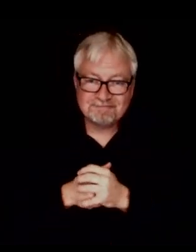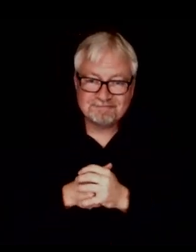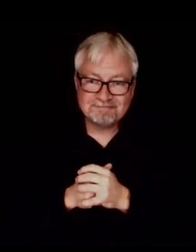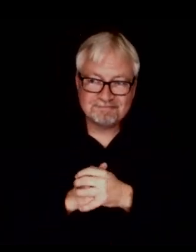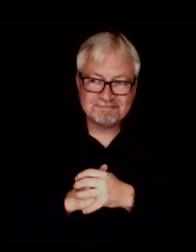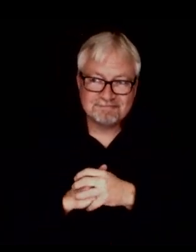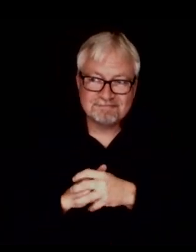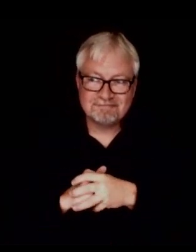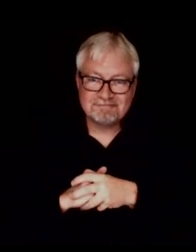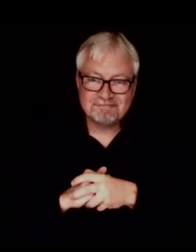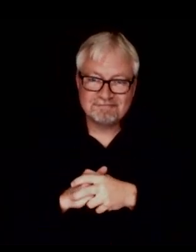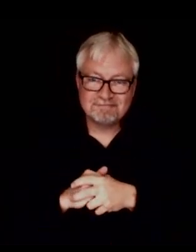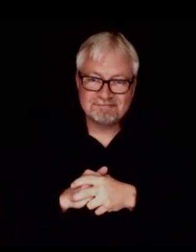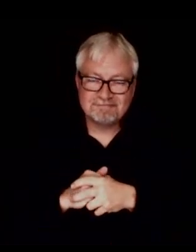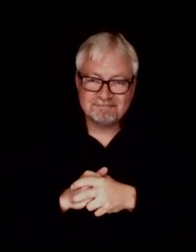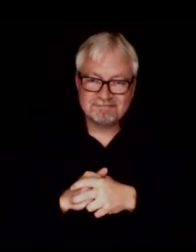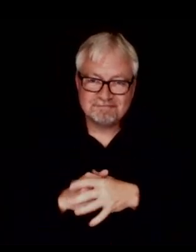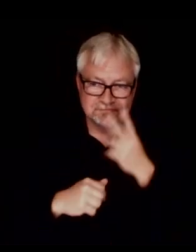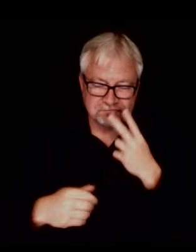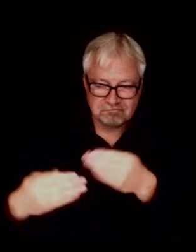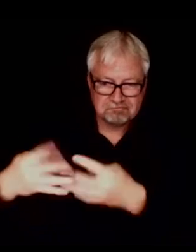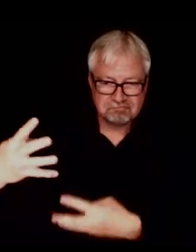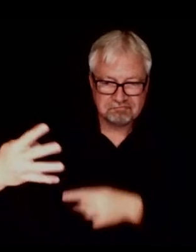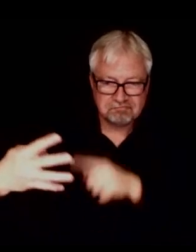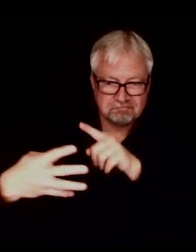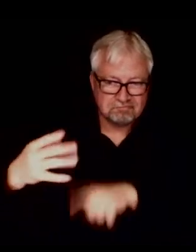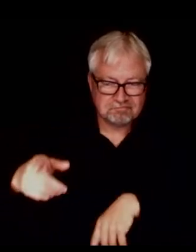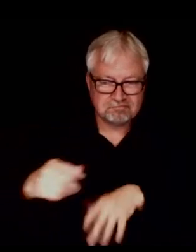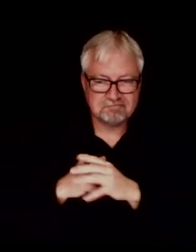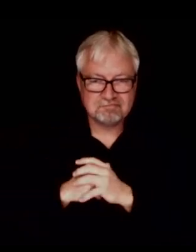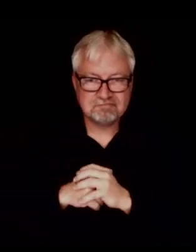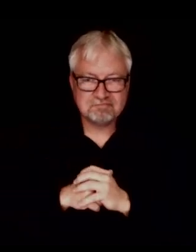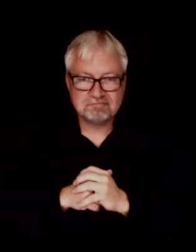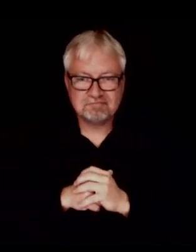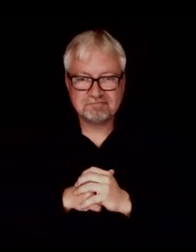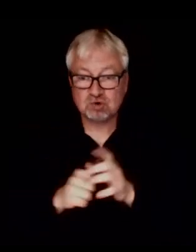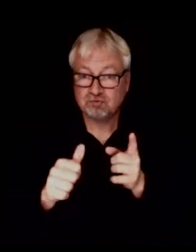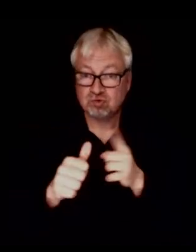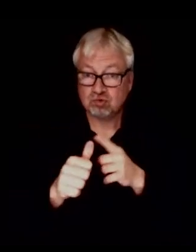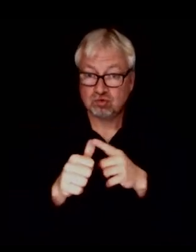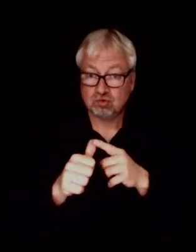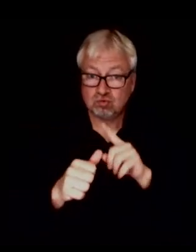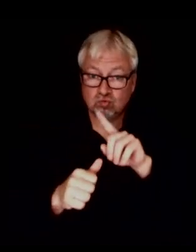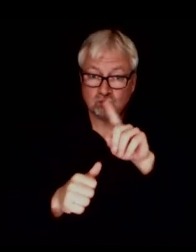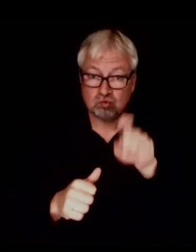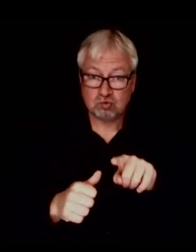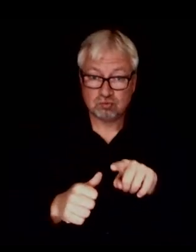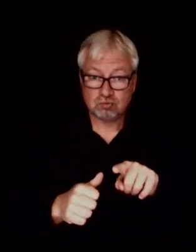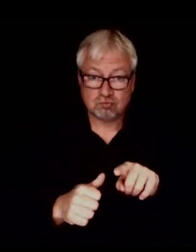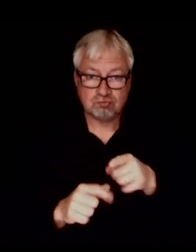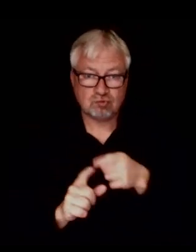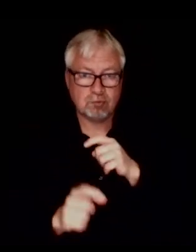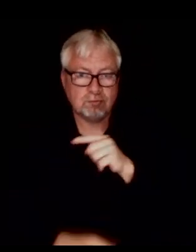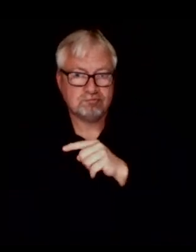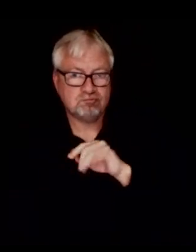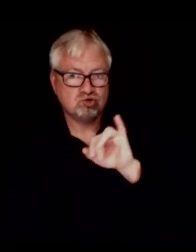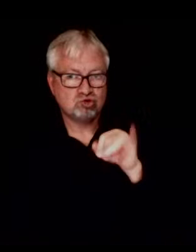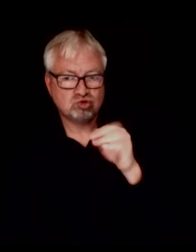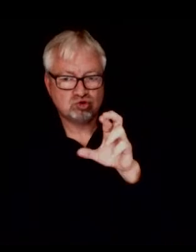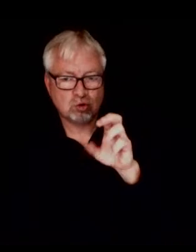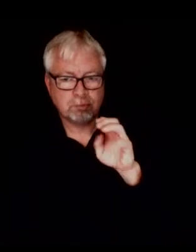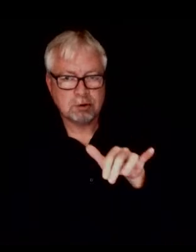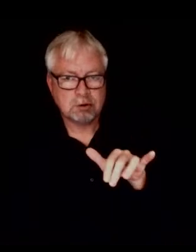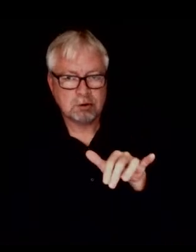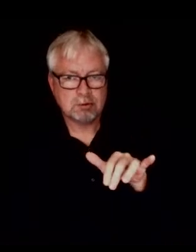Q&A roster. Your first question comes from the line of Jeremy Olson with the Star Tribune. Your line is